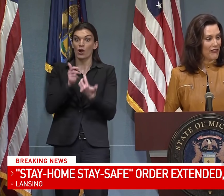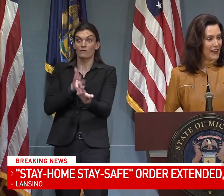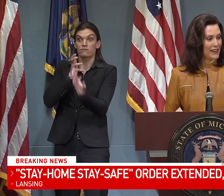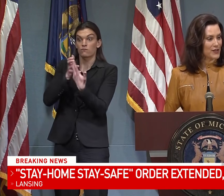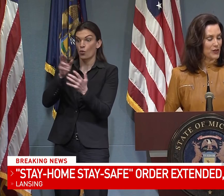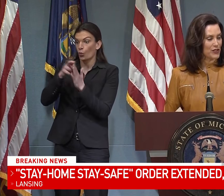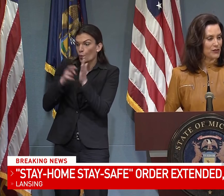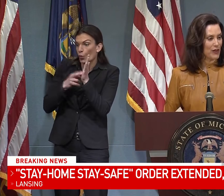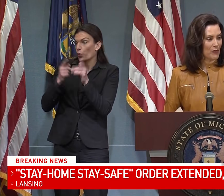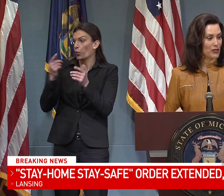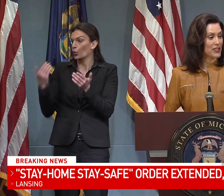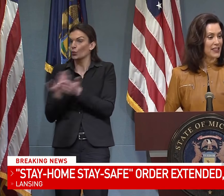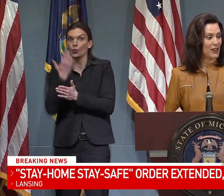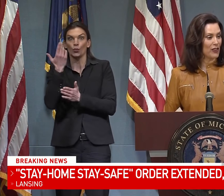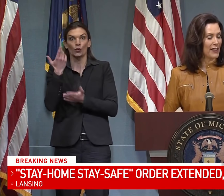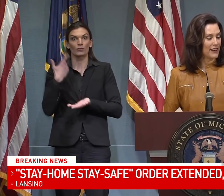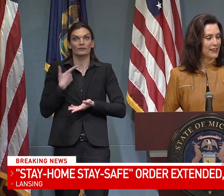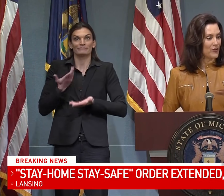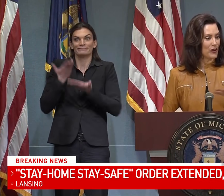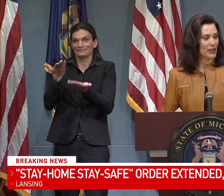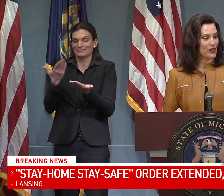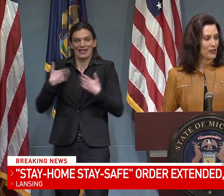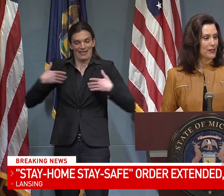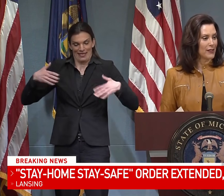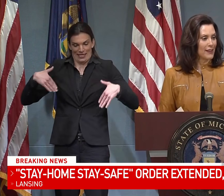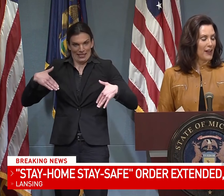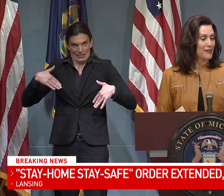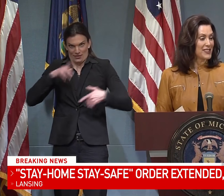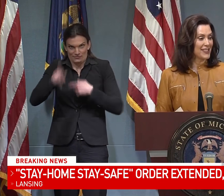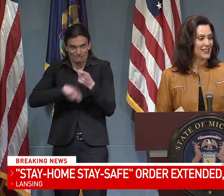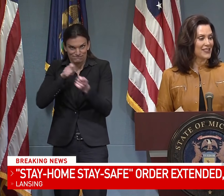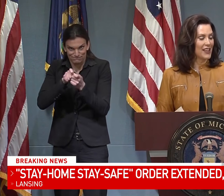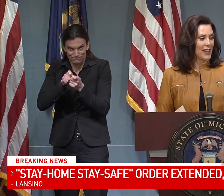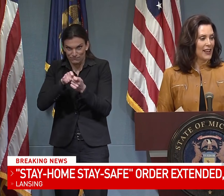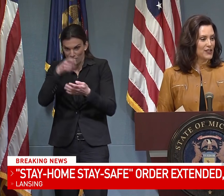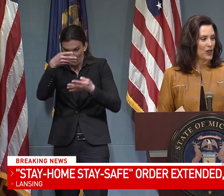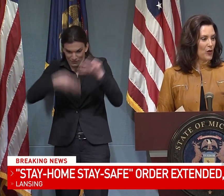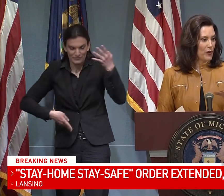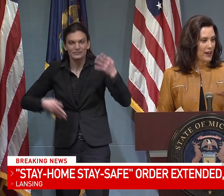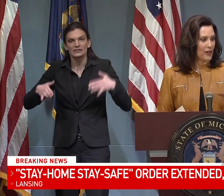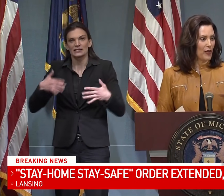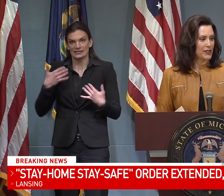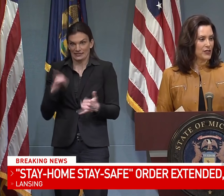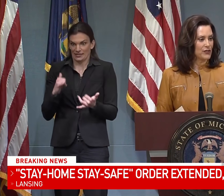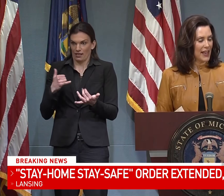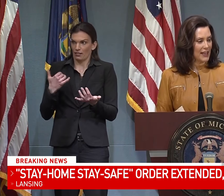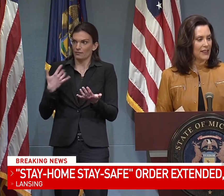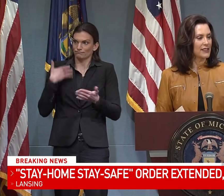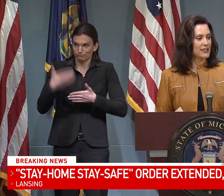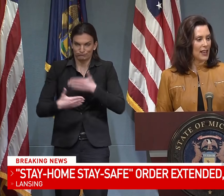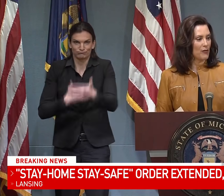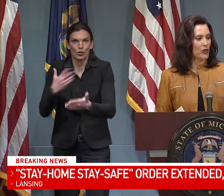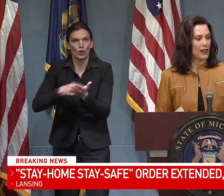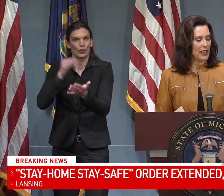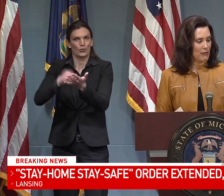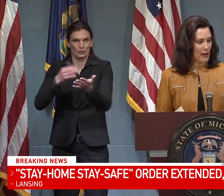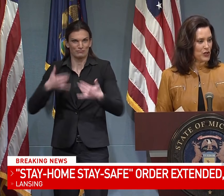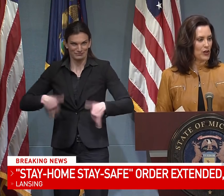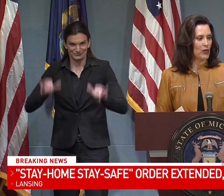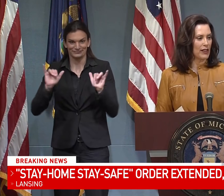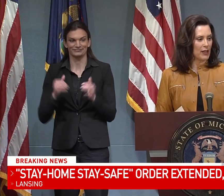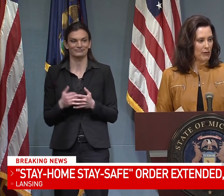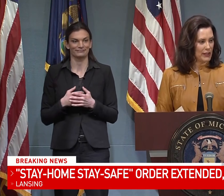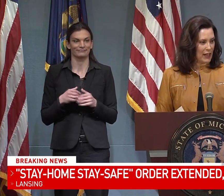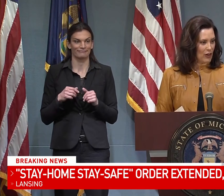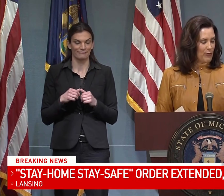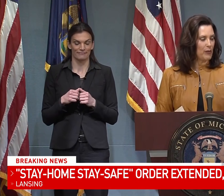third phase, and we're just entering it, and we're in the third of 6. And so we are going to take this step. We're going to keep measuring.